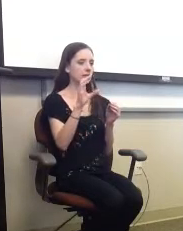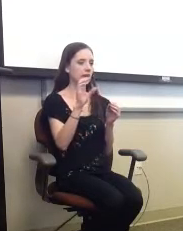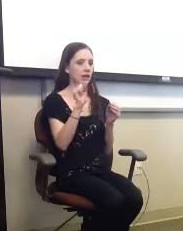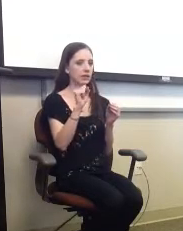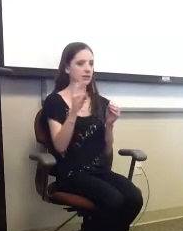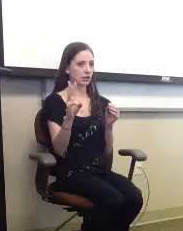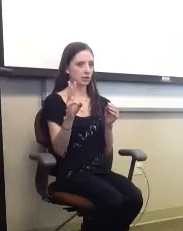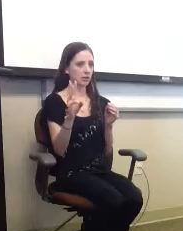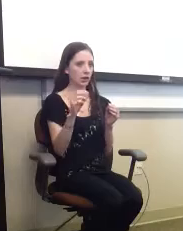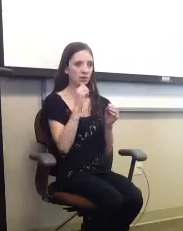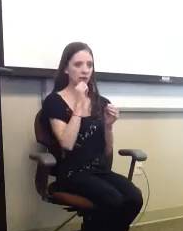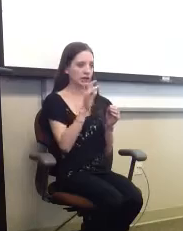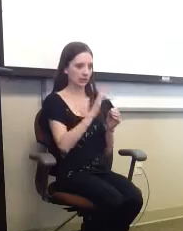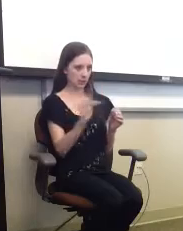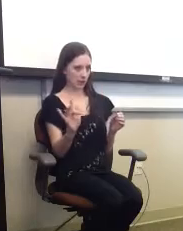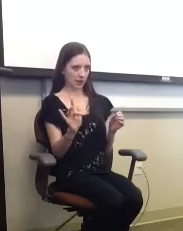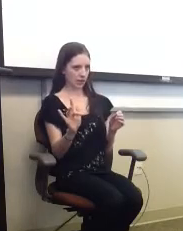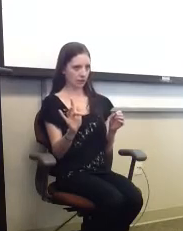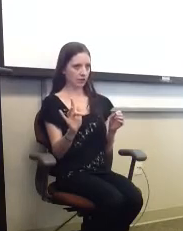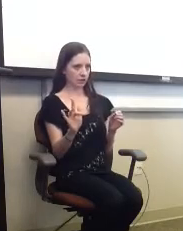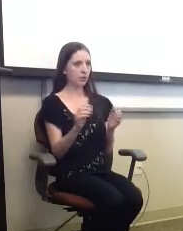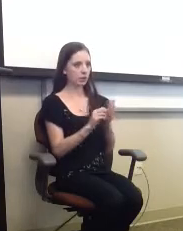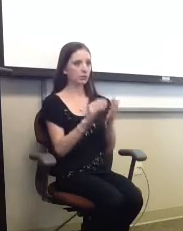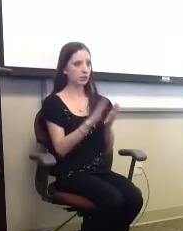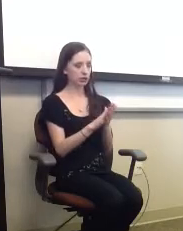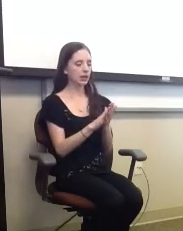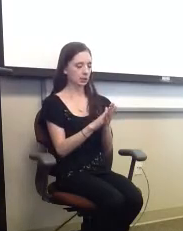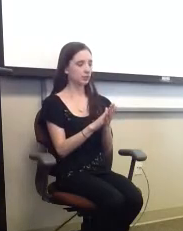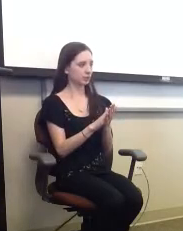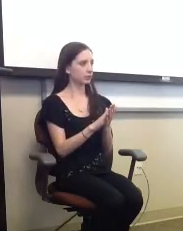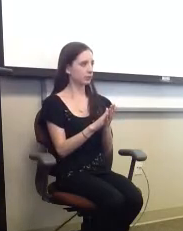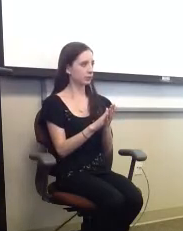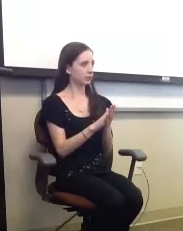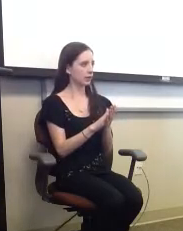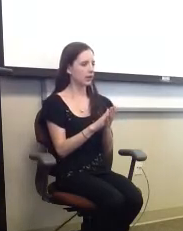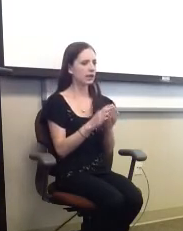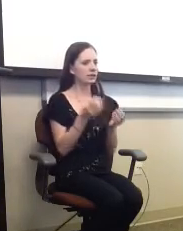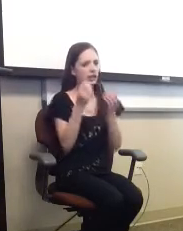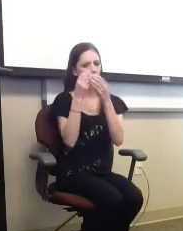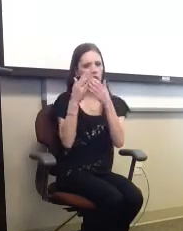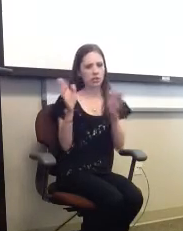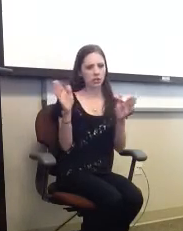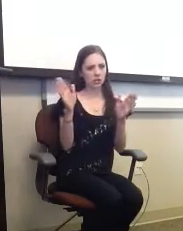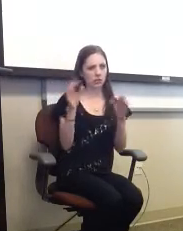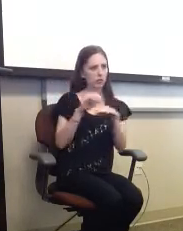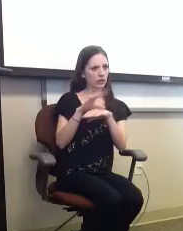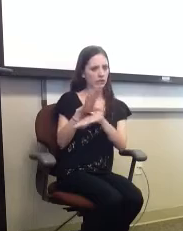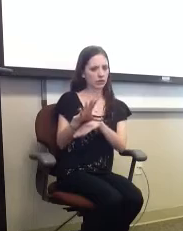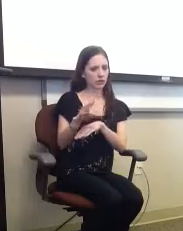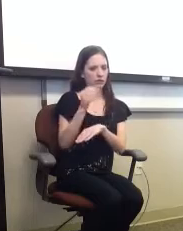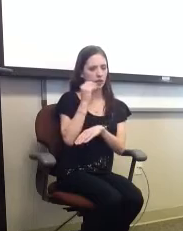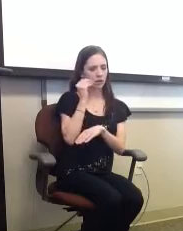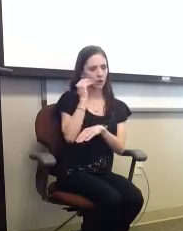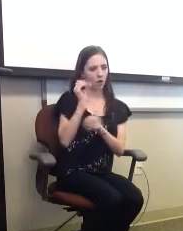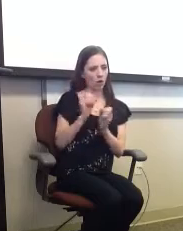down there. Okay? Well, is there a general counsel that the home office would recommend when a lot of